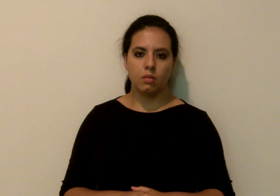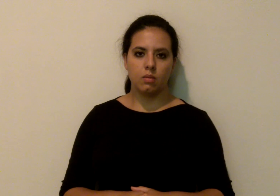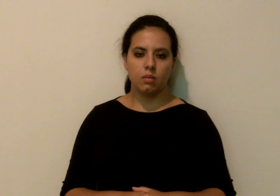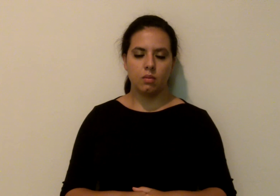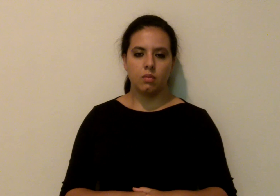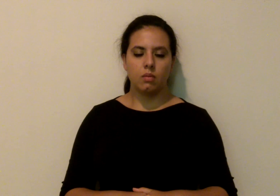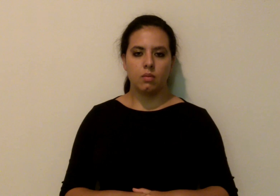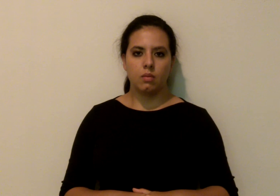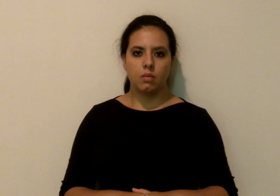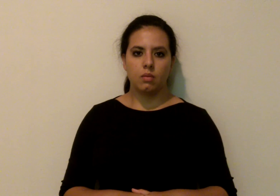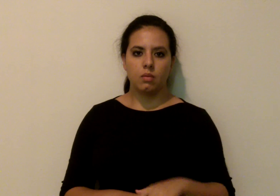1,876. You will do